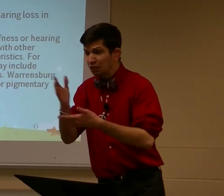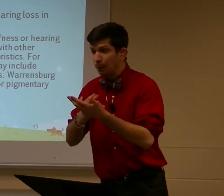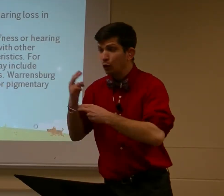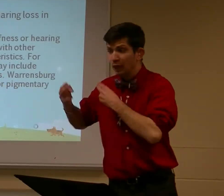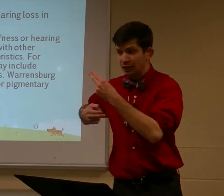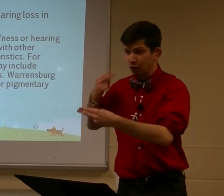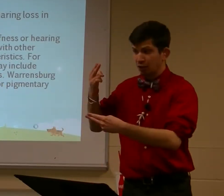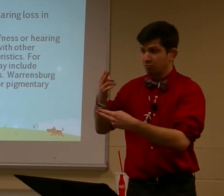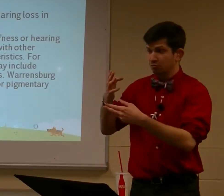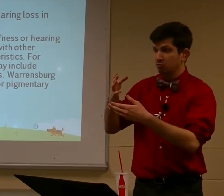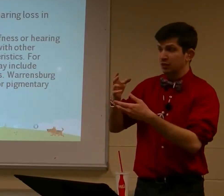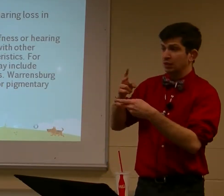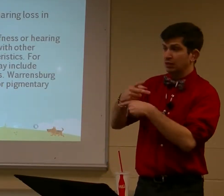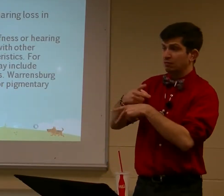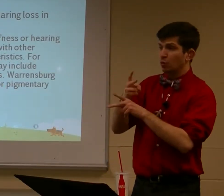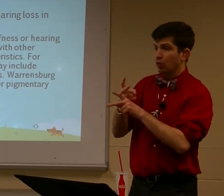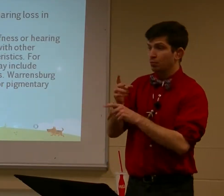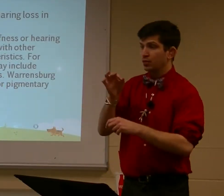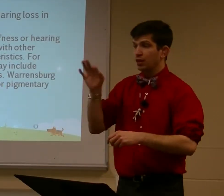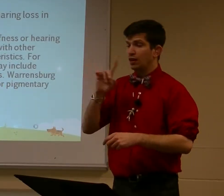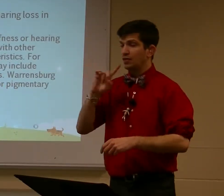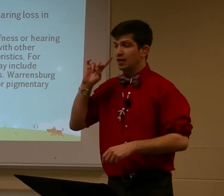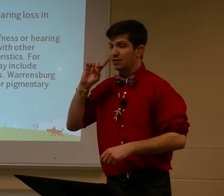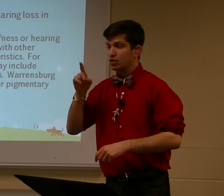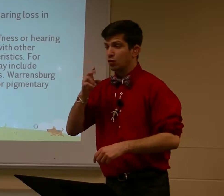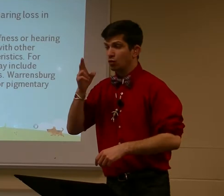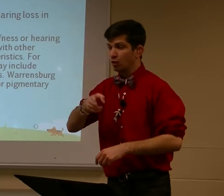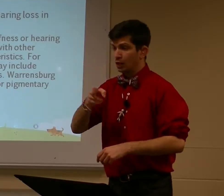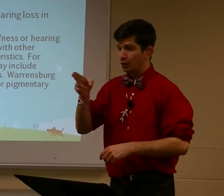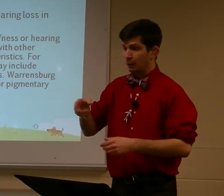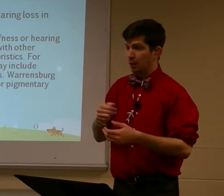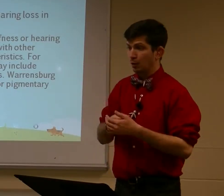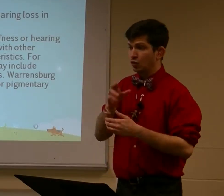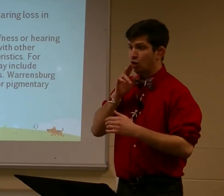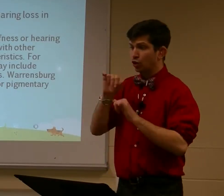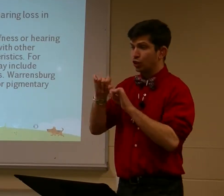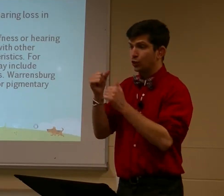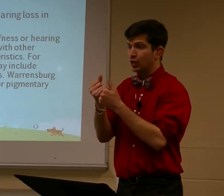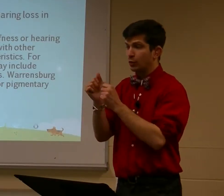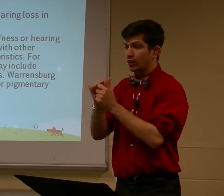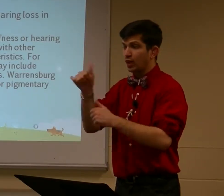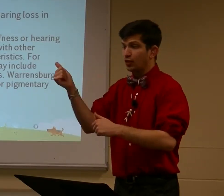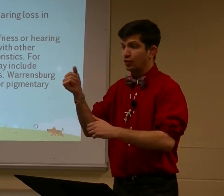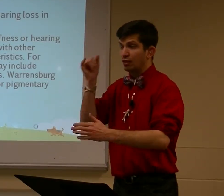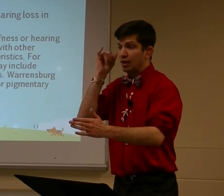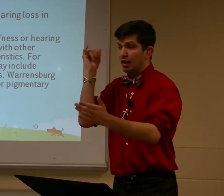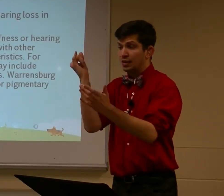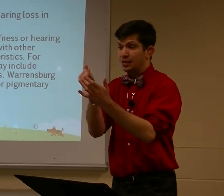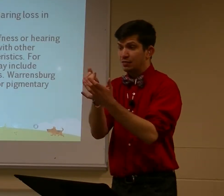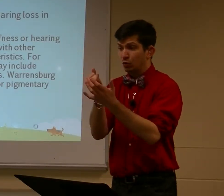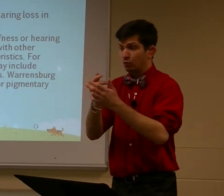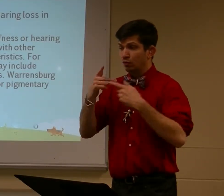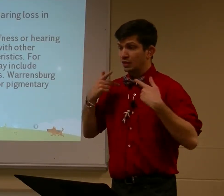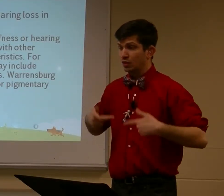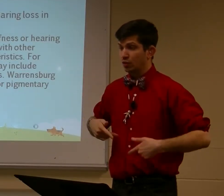Some hereditary forms of deafness or hearing impairment are associated with other identical physical